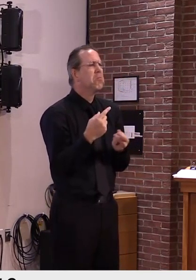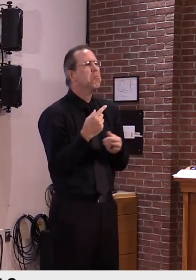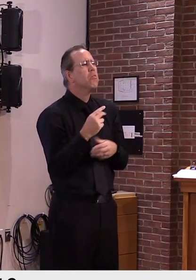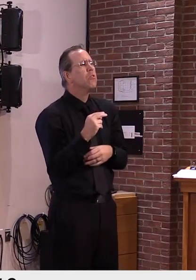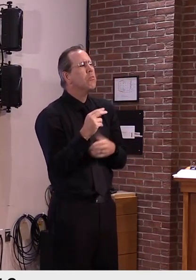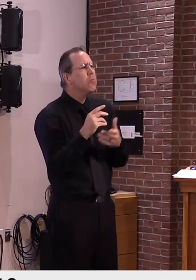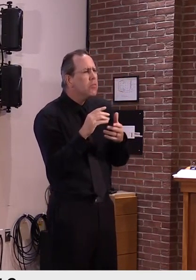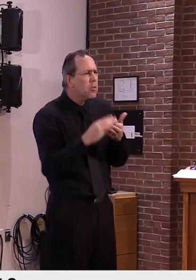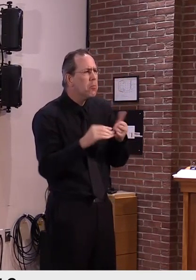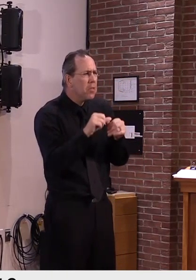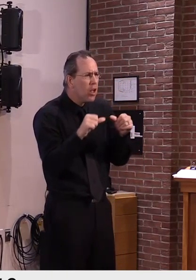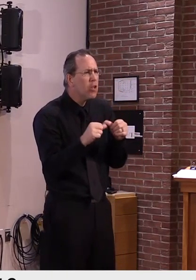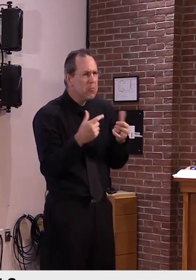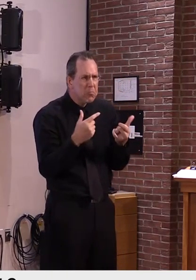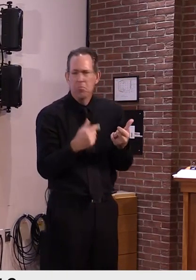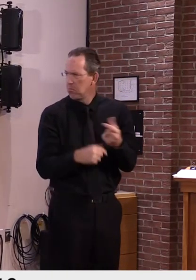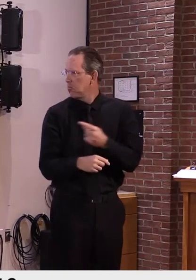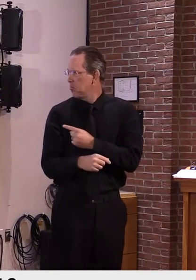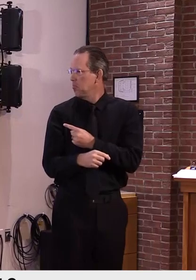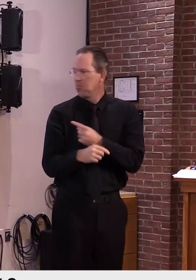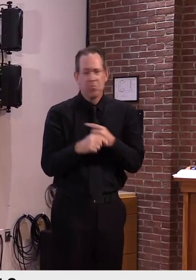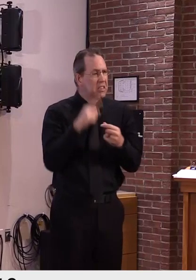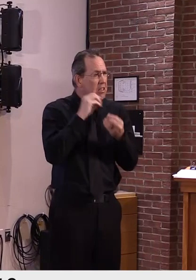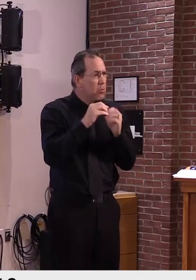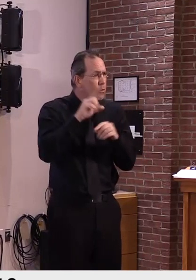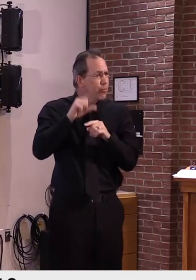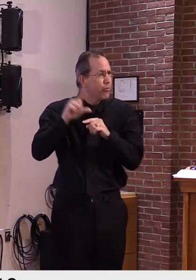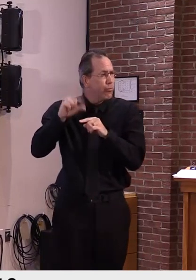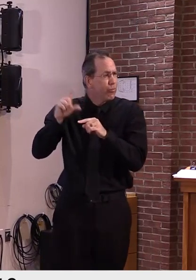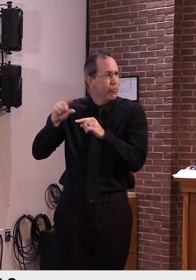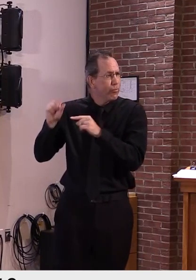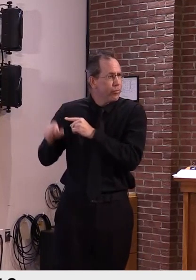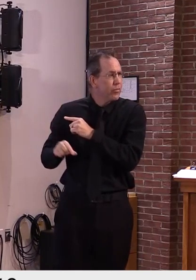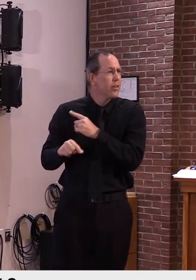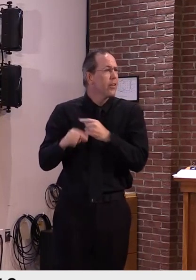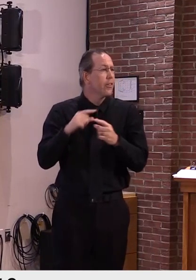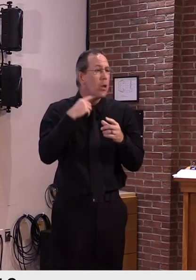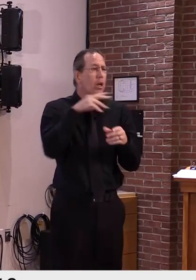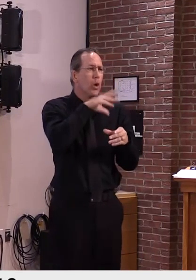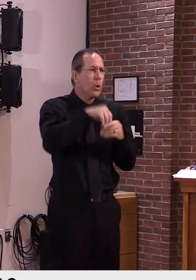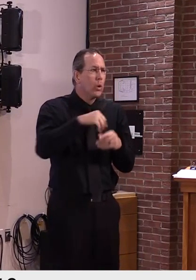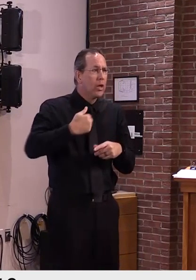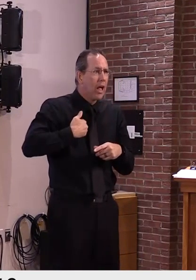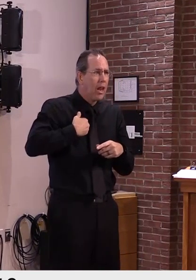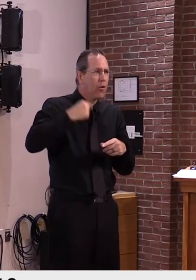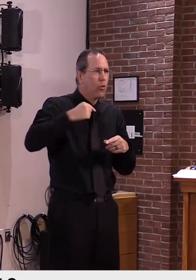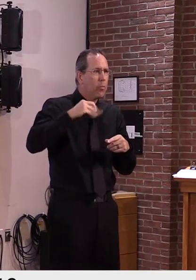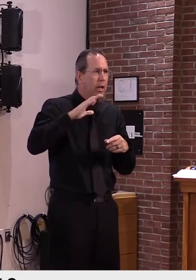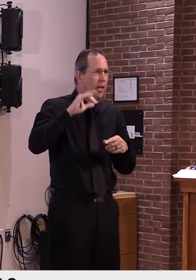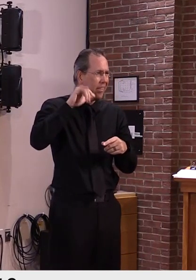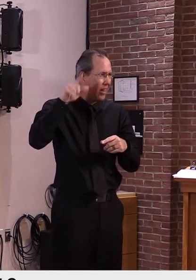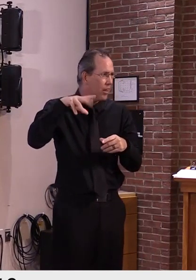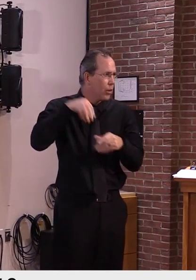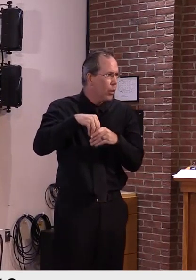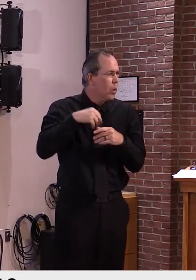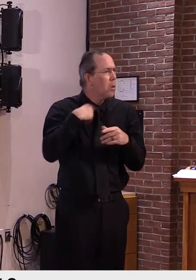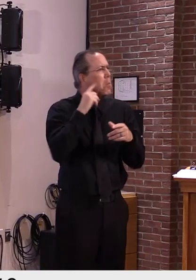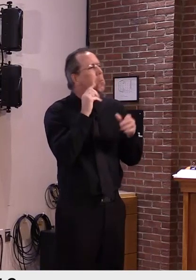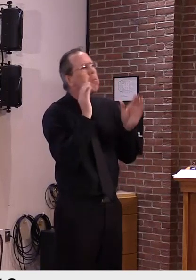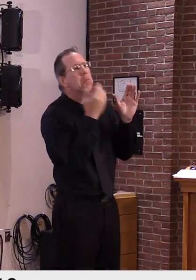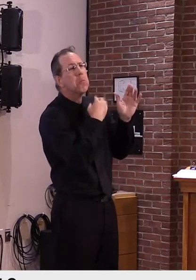large increase. We include Quebec in this regional forecast, anticipating that at some point the border would be open and they would be included in